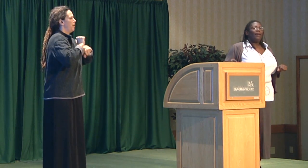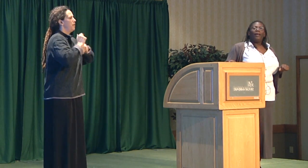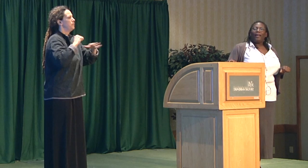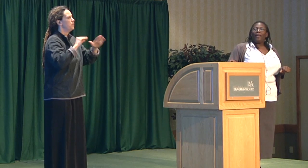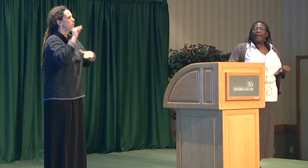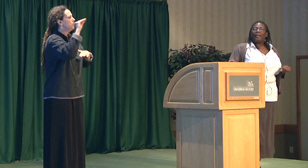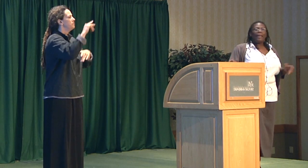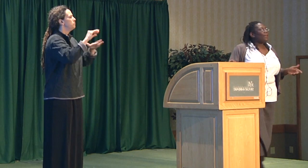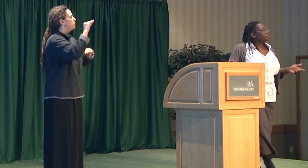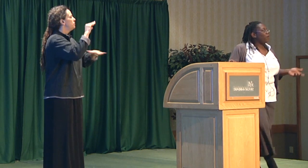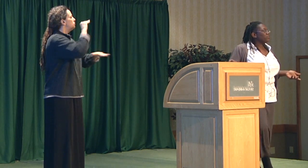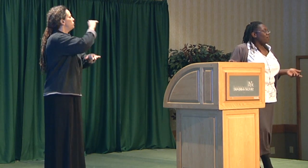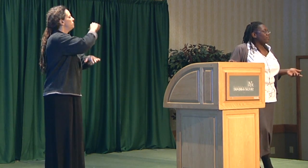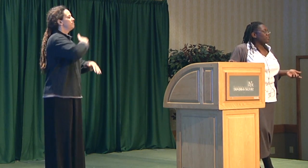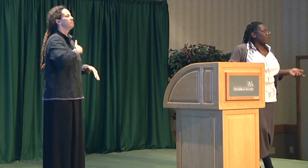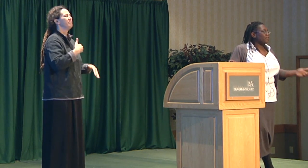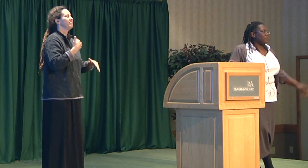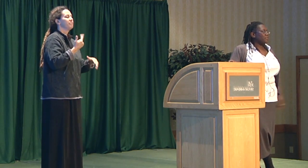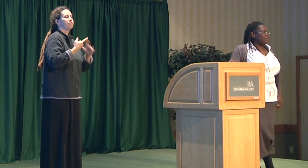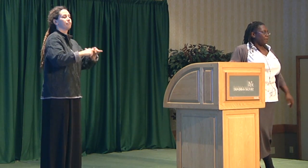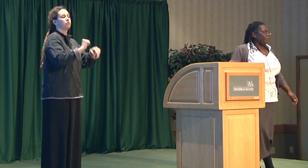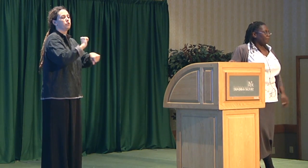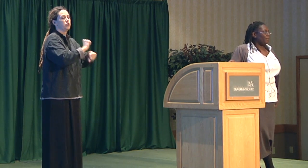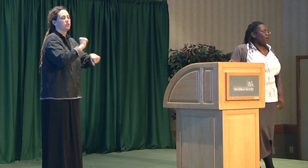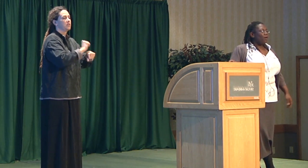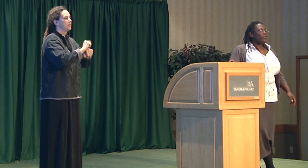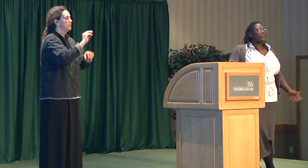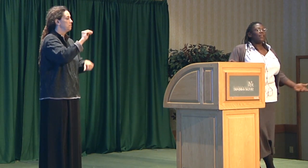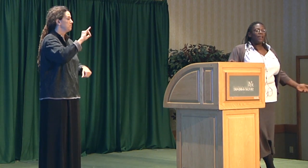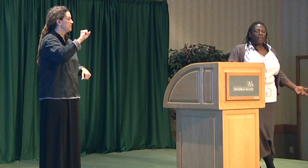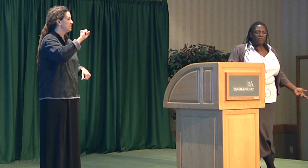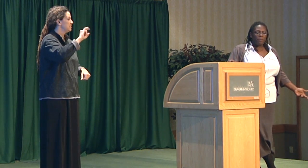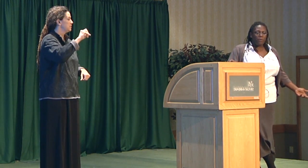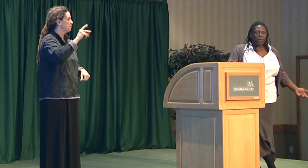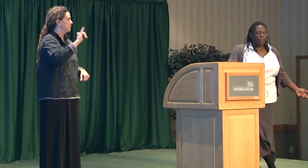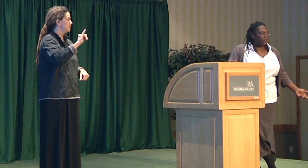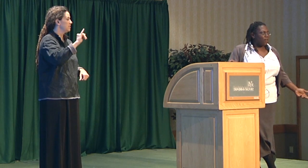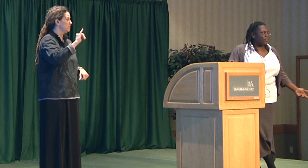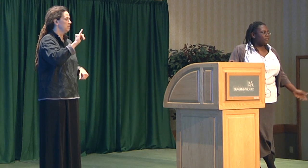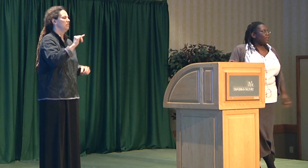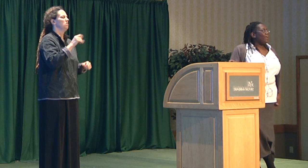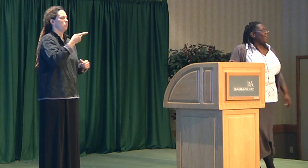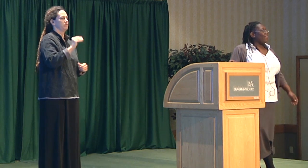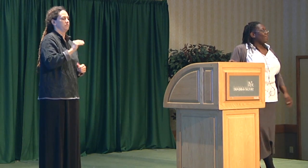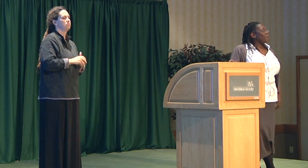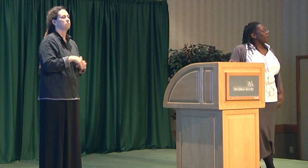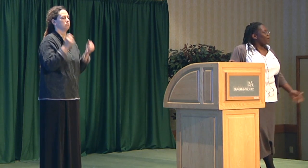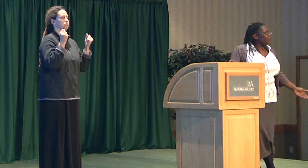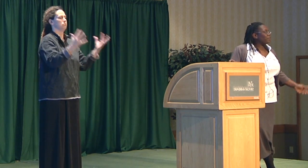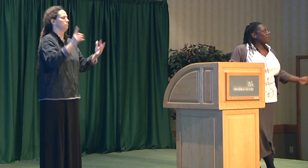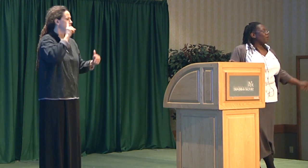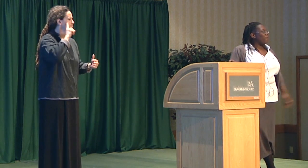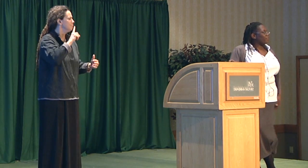America. And I landed at the post office in Jackson, Mississippi, where there's a lot of deaf people who work at the post office. And they